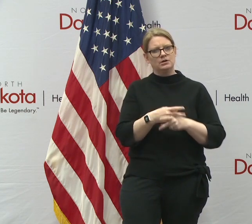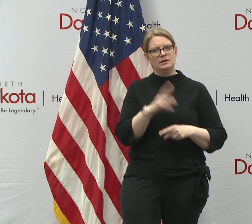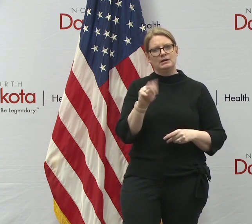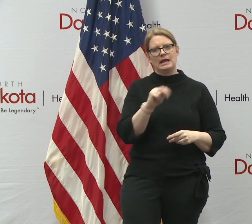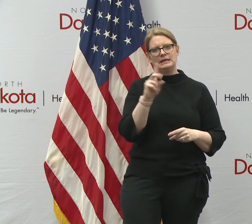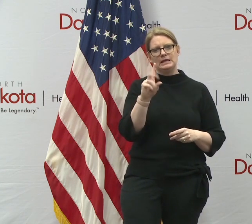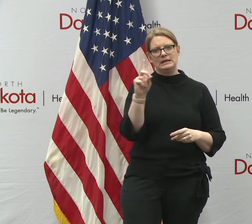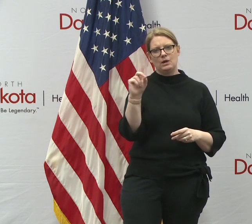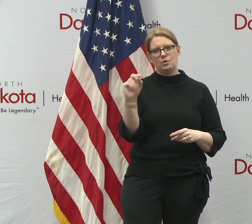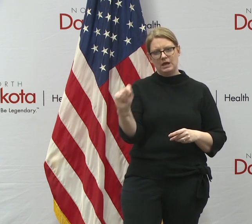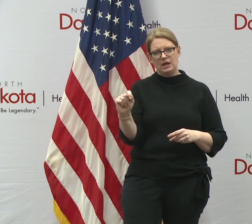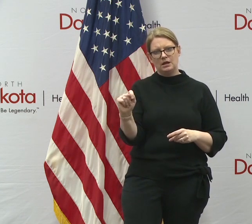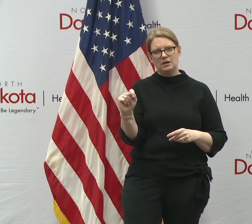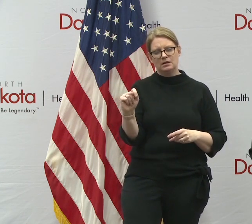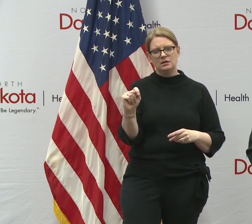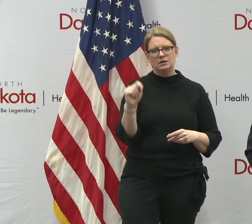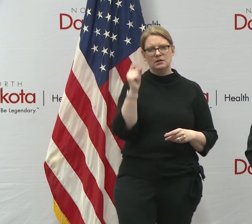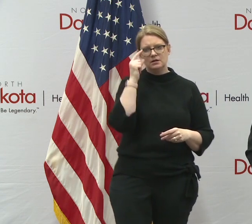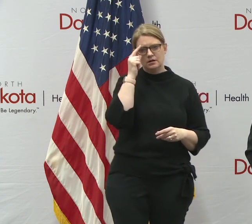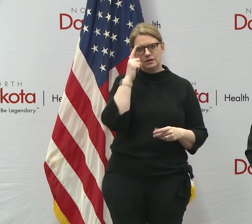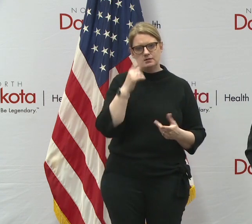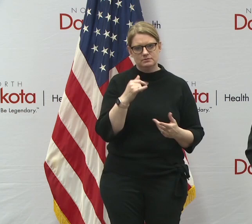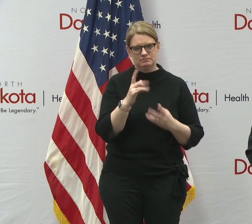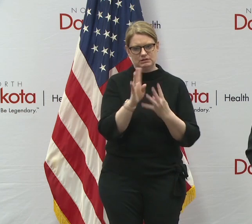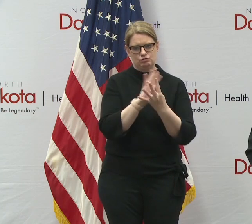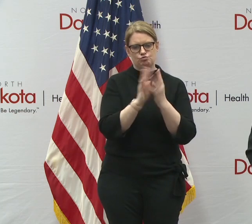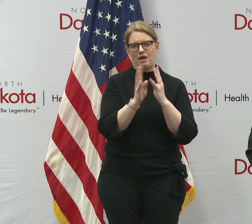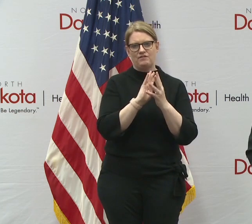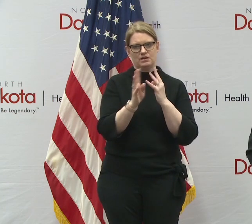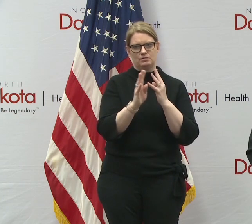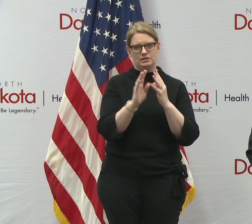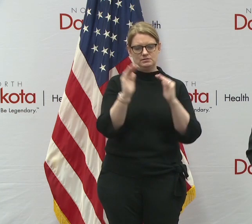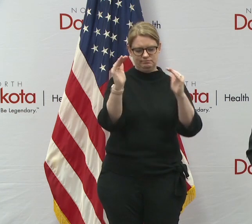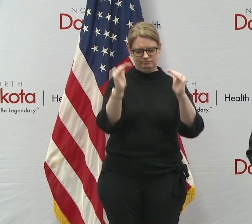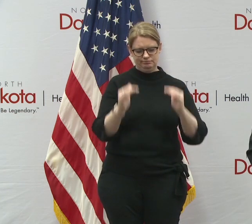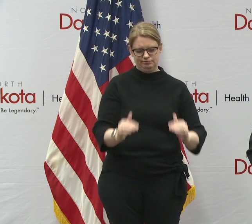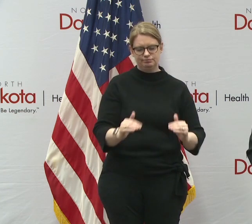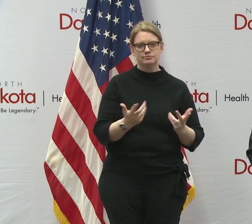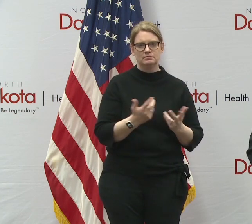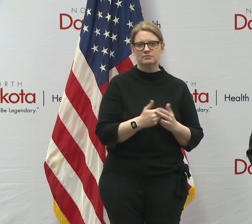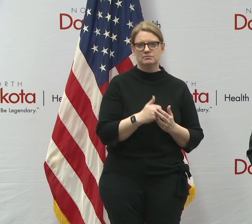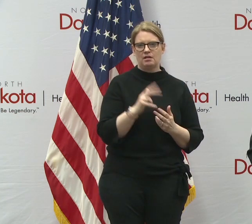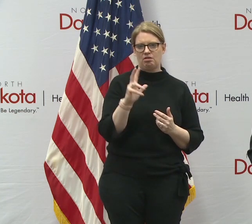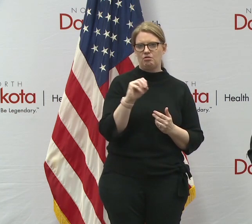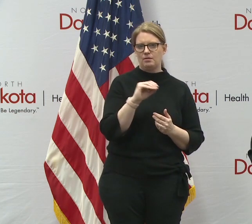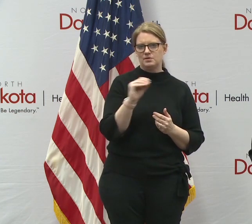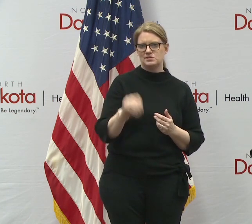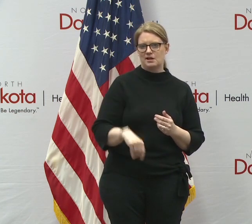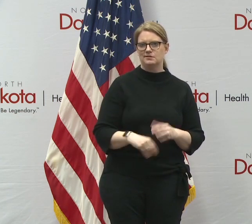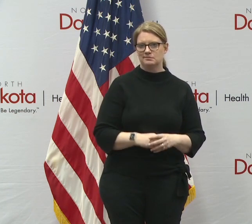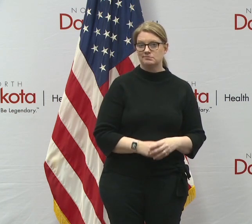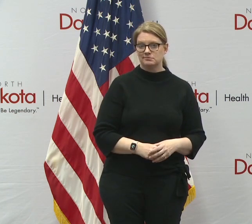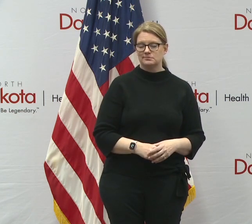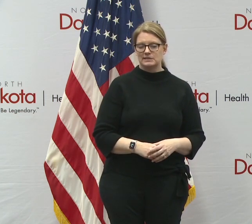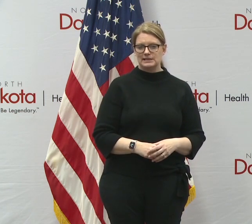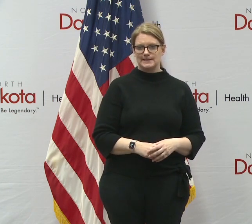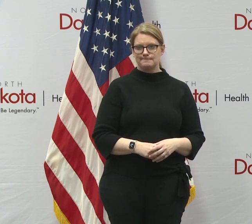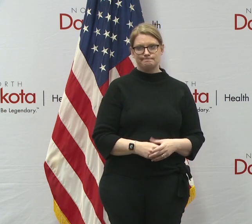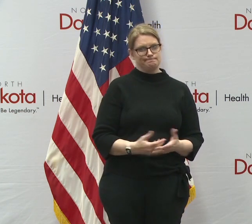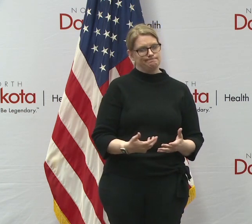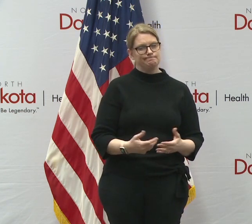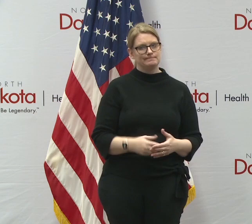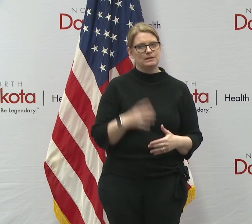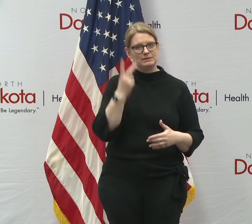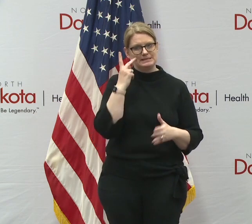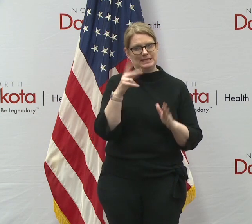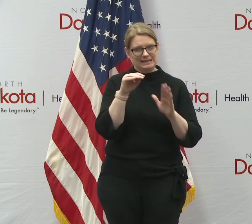NDDOT shared with me a few days ago was that traffic was off over 30%. And so we'll see a decline